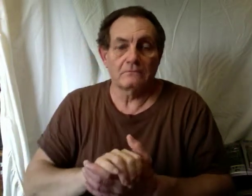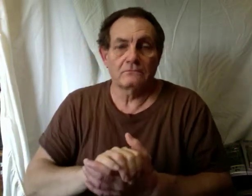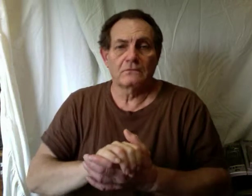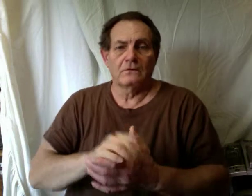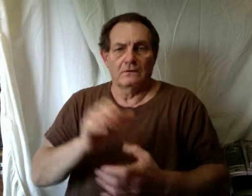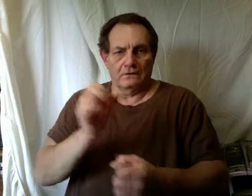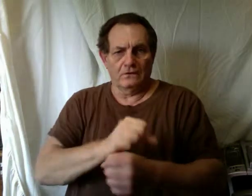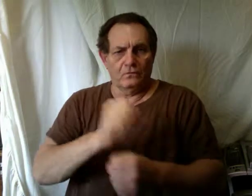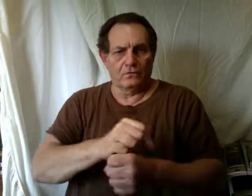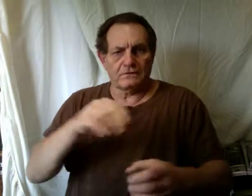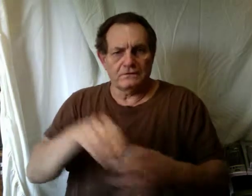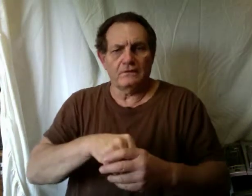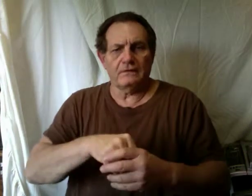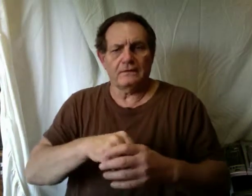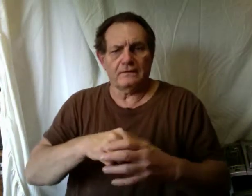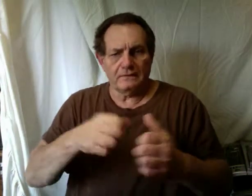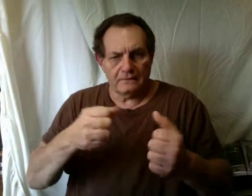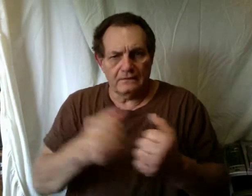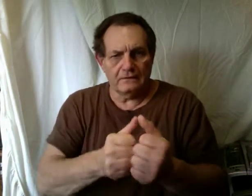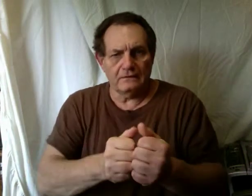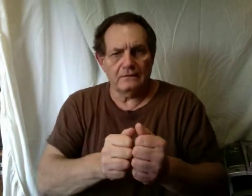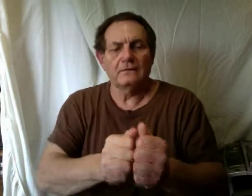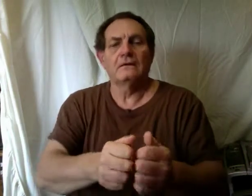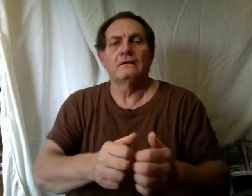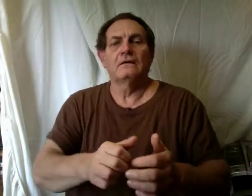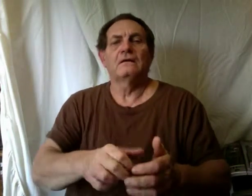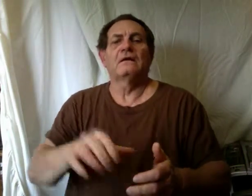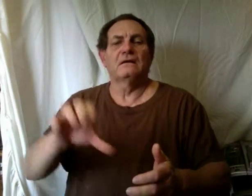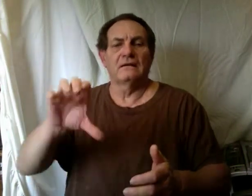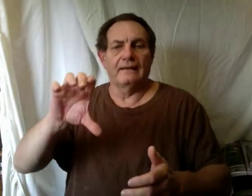and worked with and in clay.